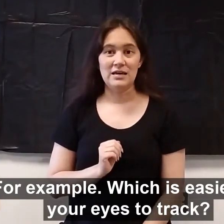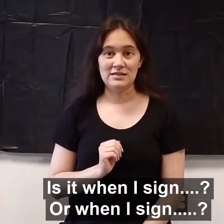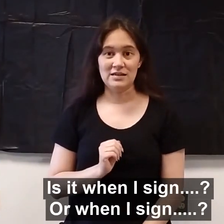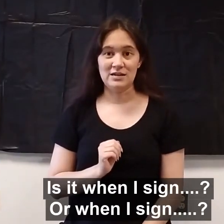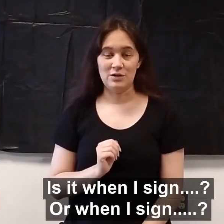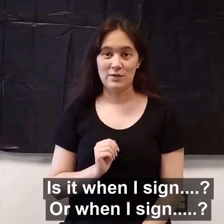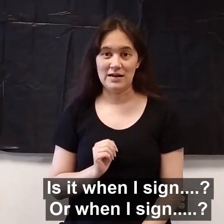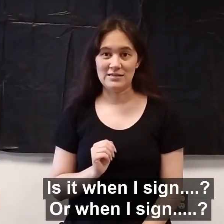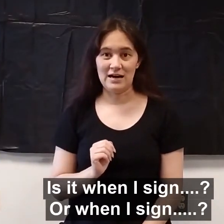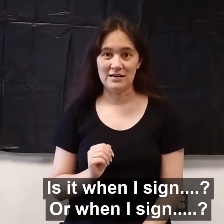it when I sign,